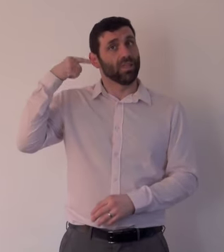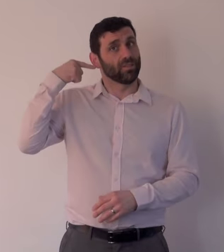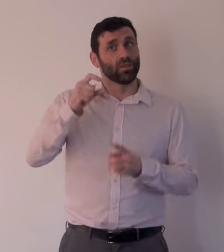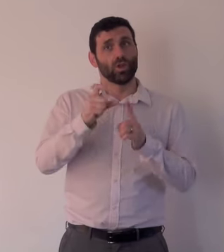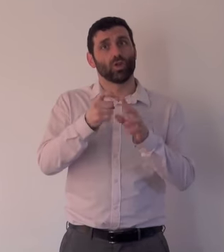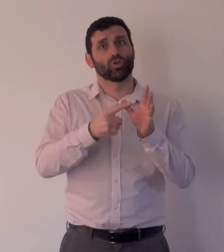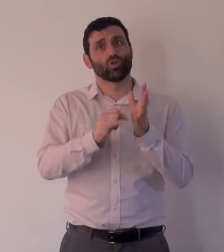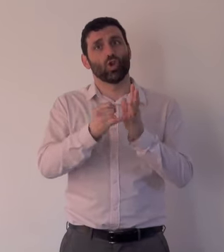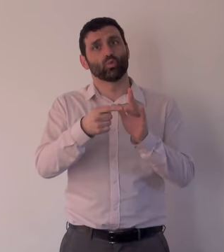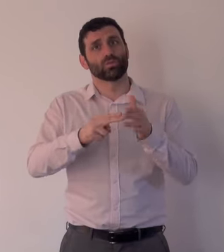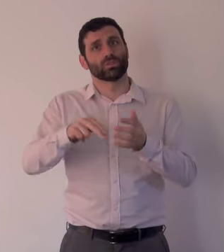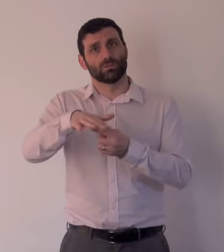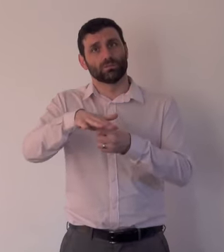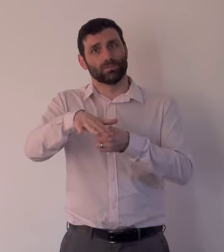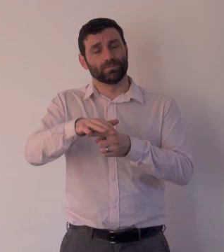London, in Dalston.